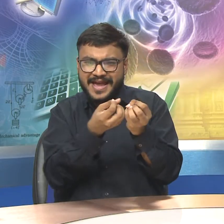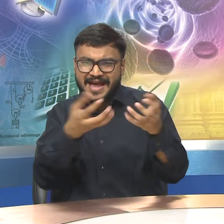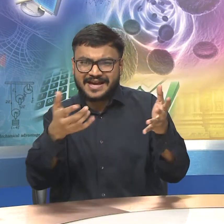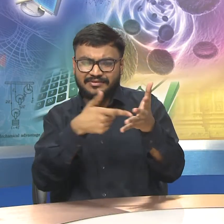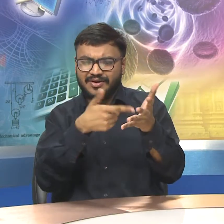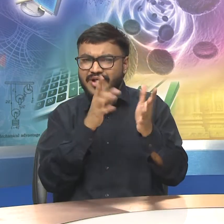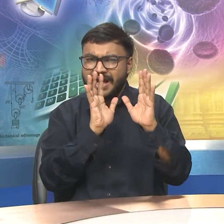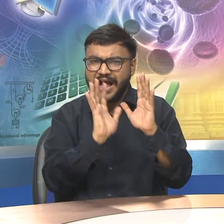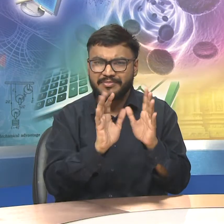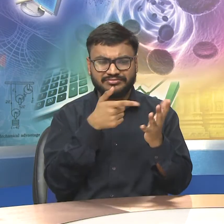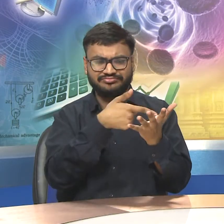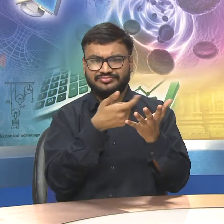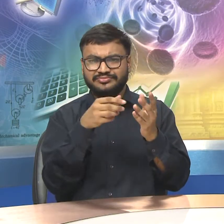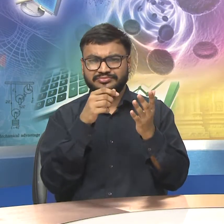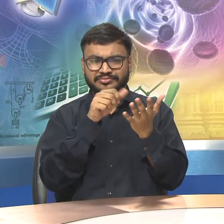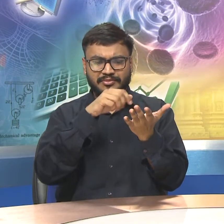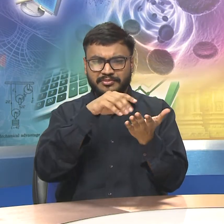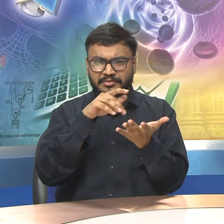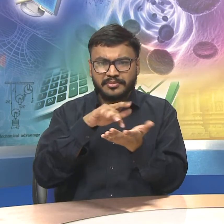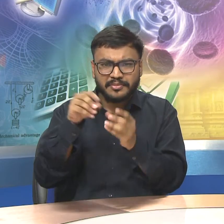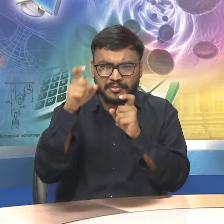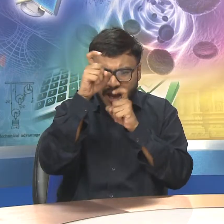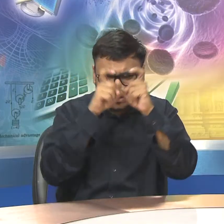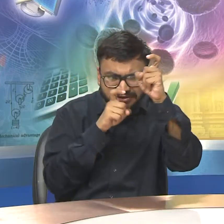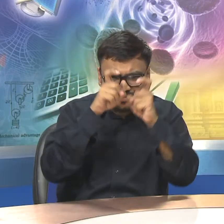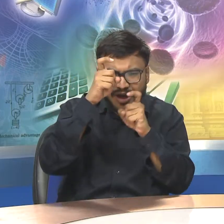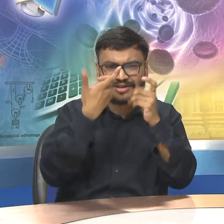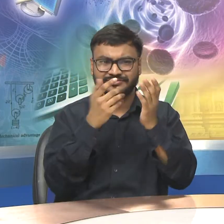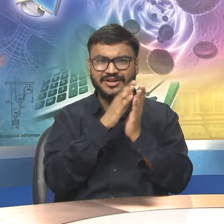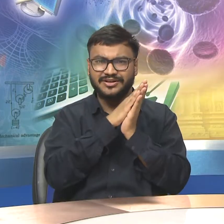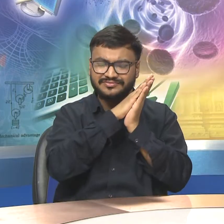These parts of sign are called